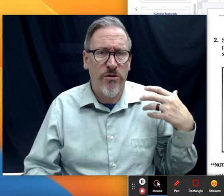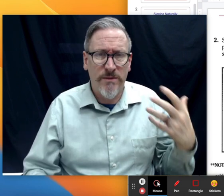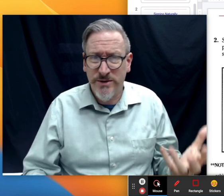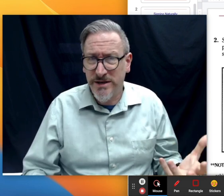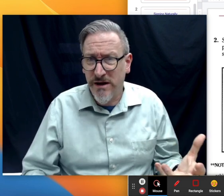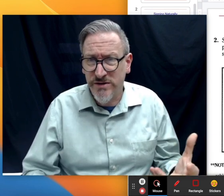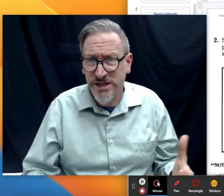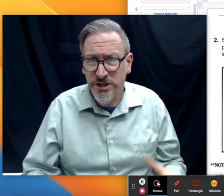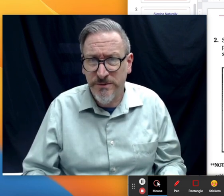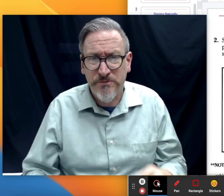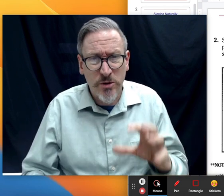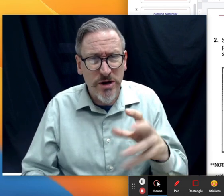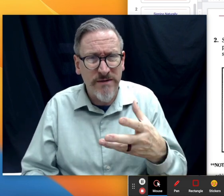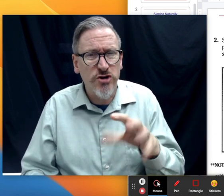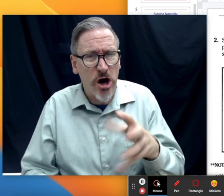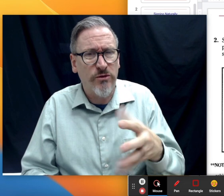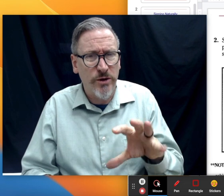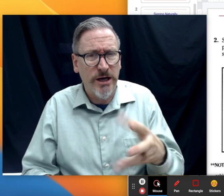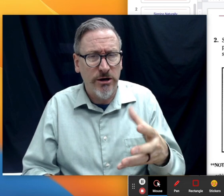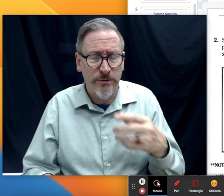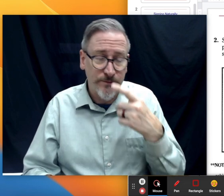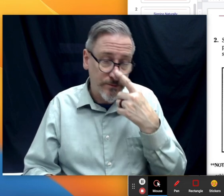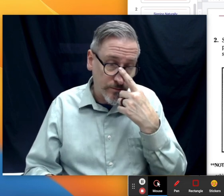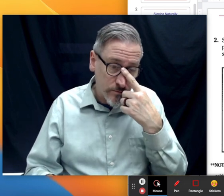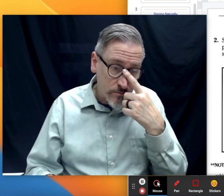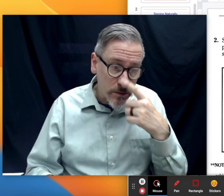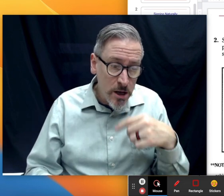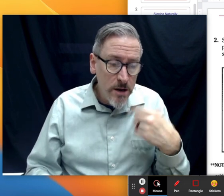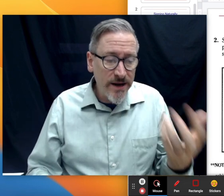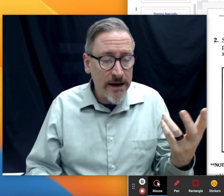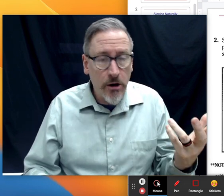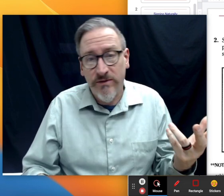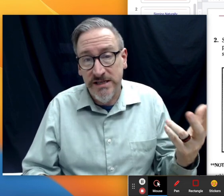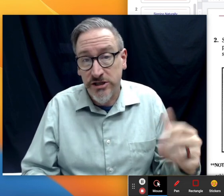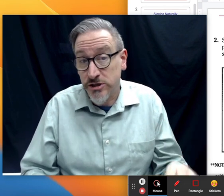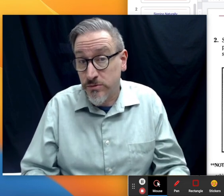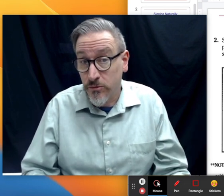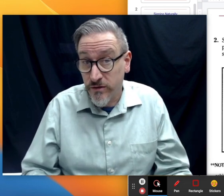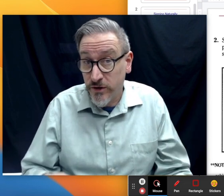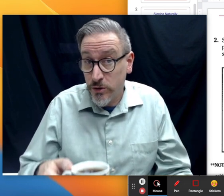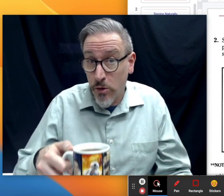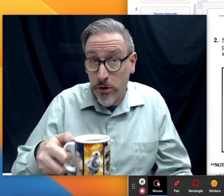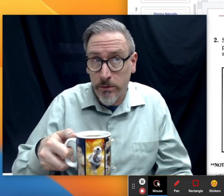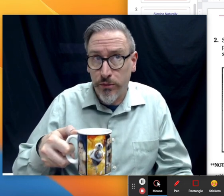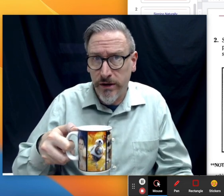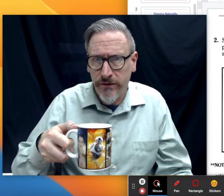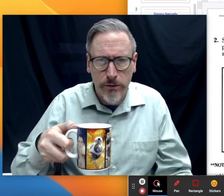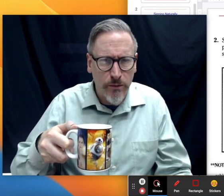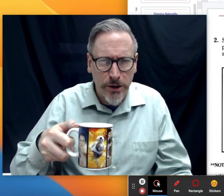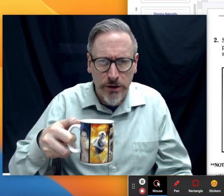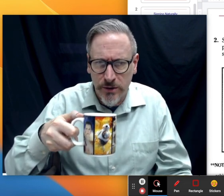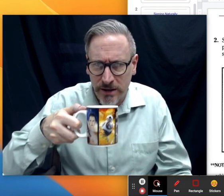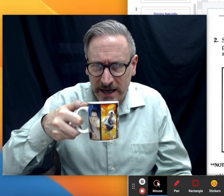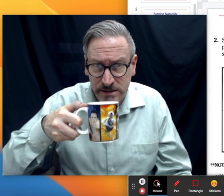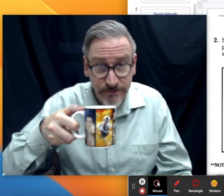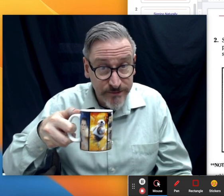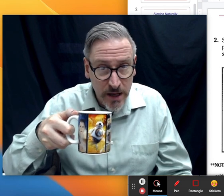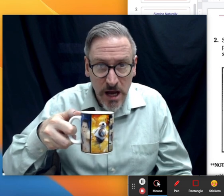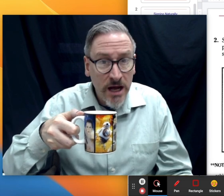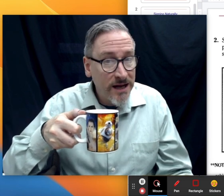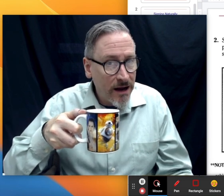that, or I would do it in conversation, kind of talk through it here. But again, hopefully this is just review or preview of what you're going to do in